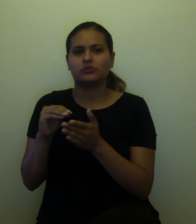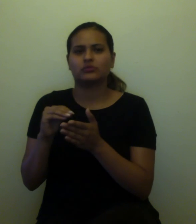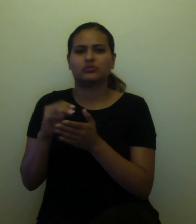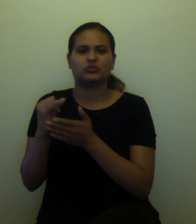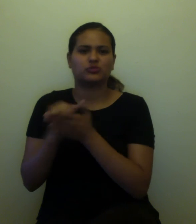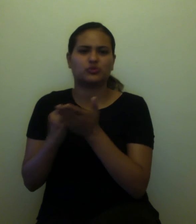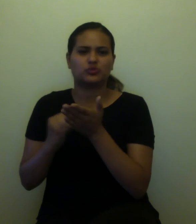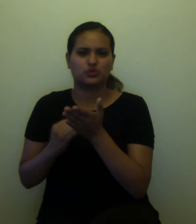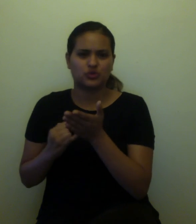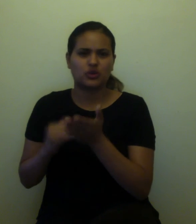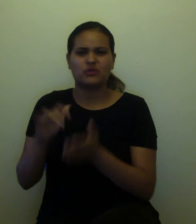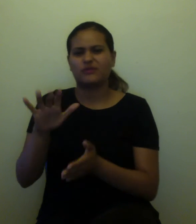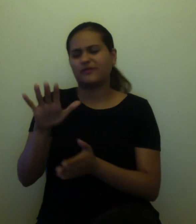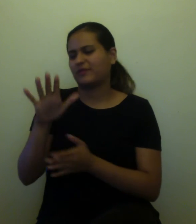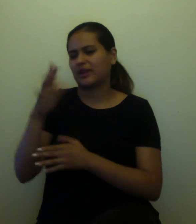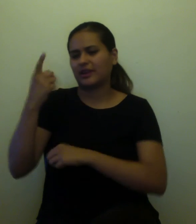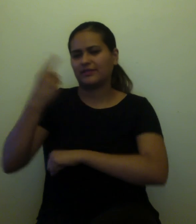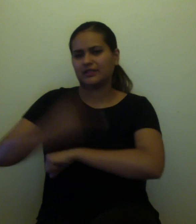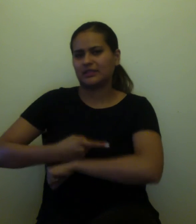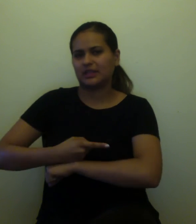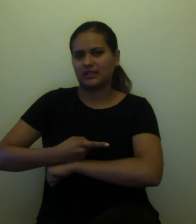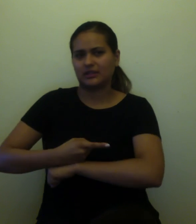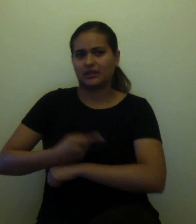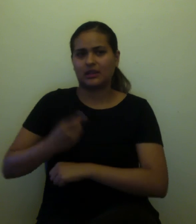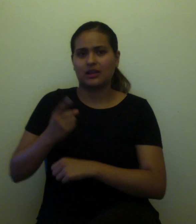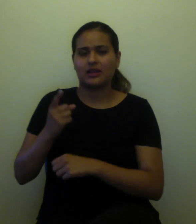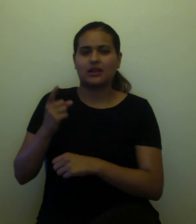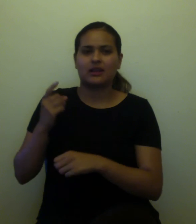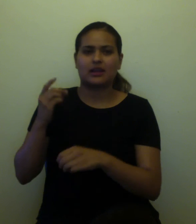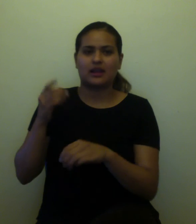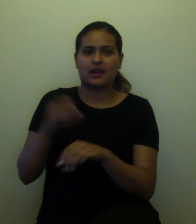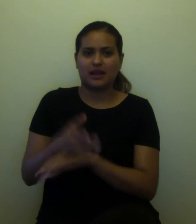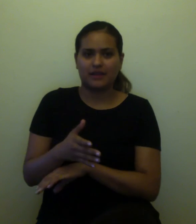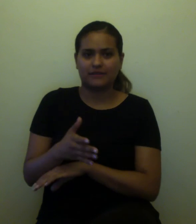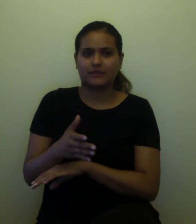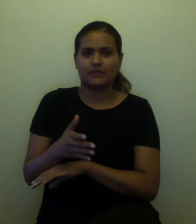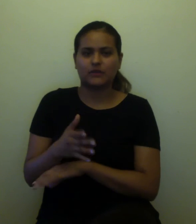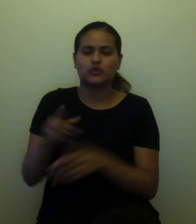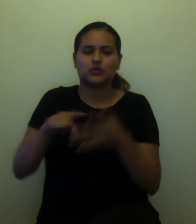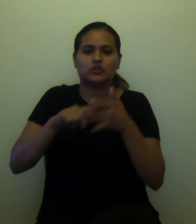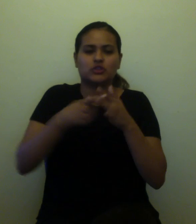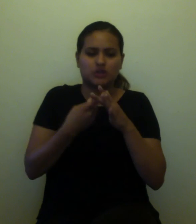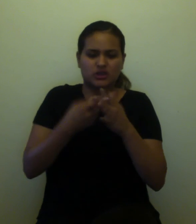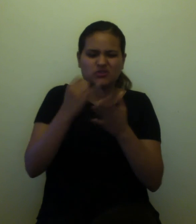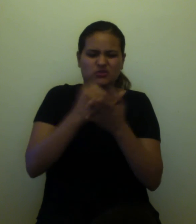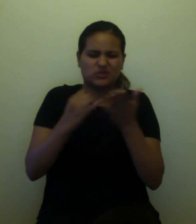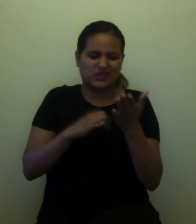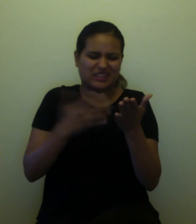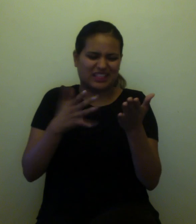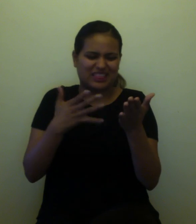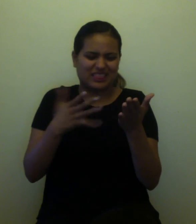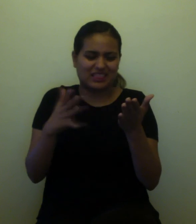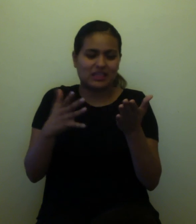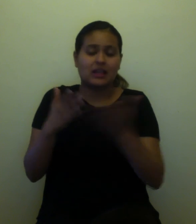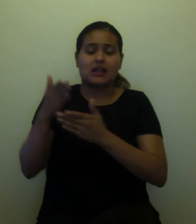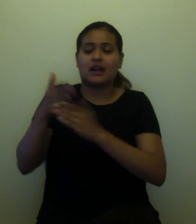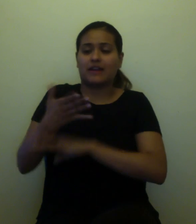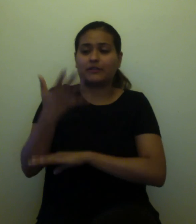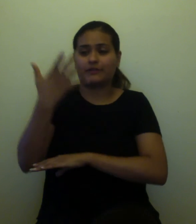them, and after 5 days you can draw something like this. Now I know this is true because that was my first drawing, and after 5